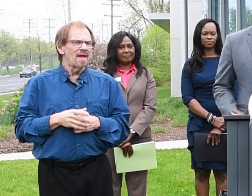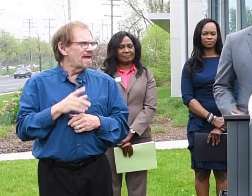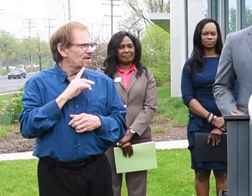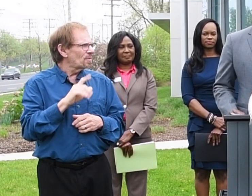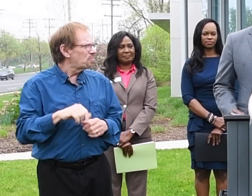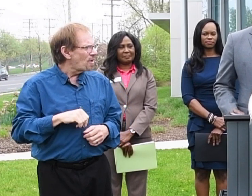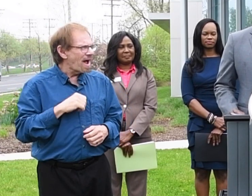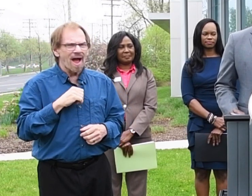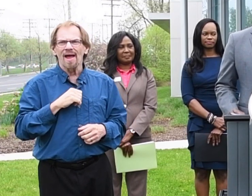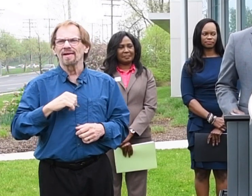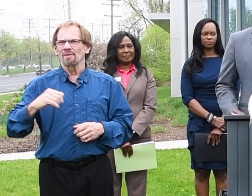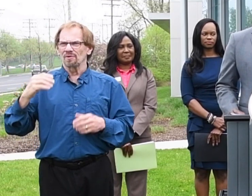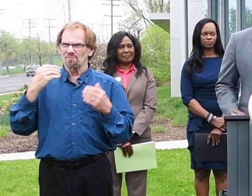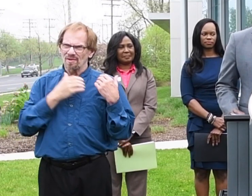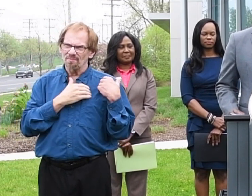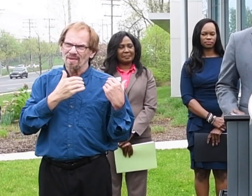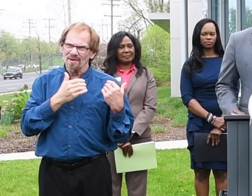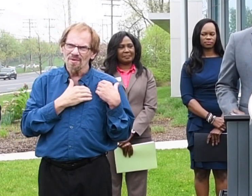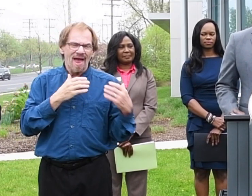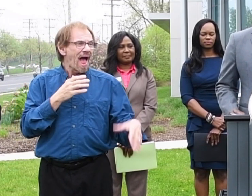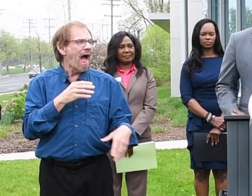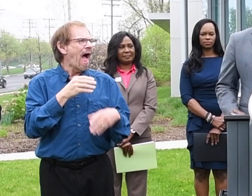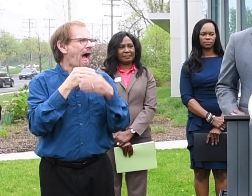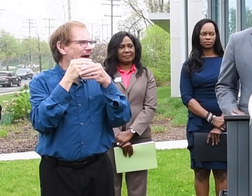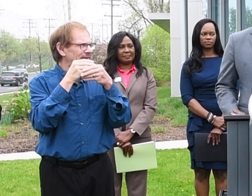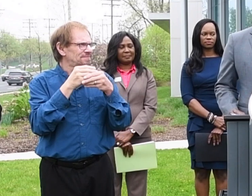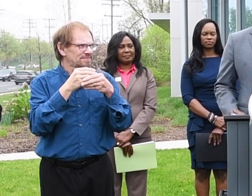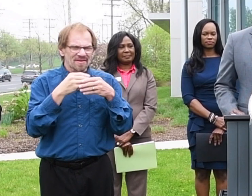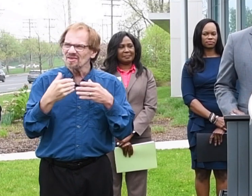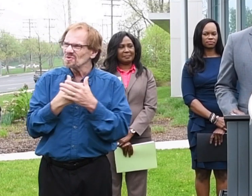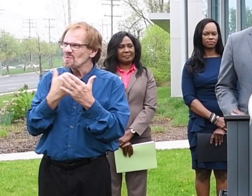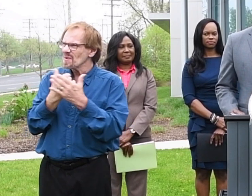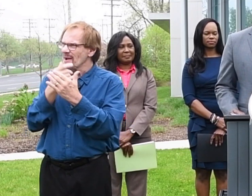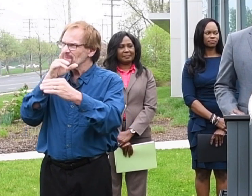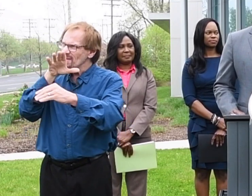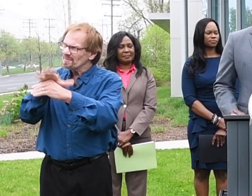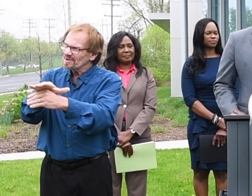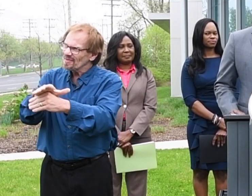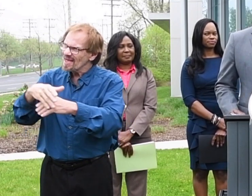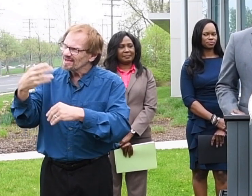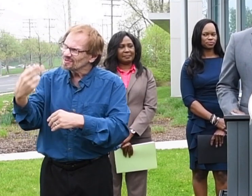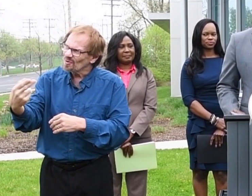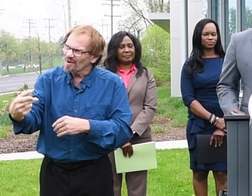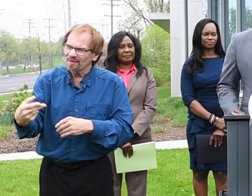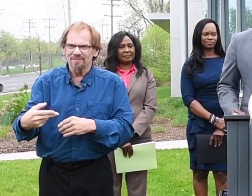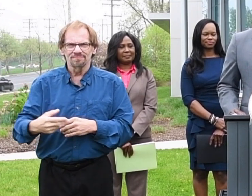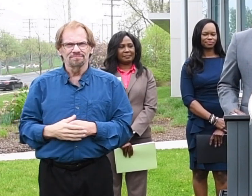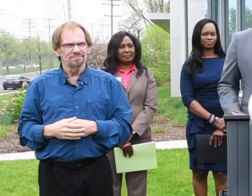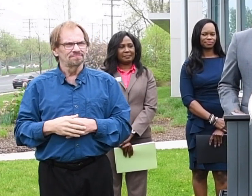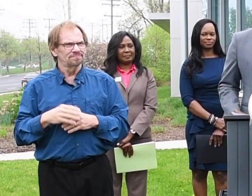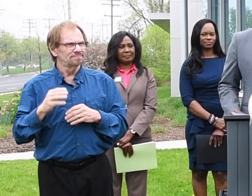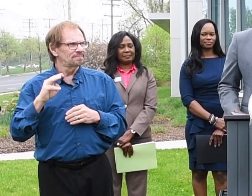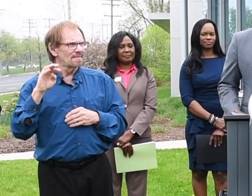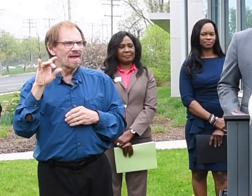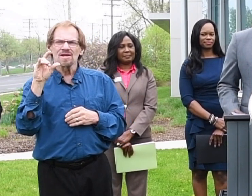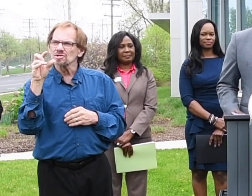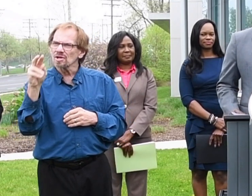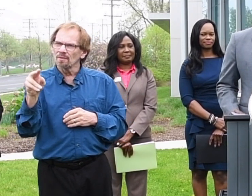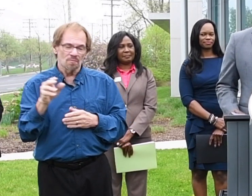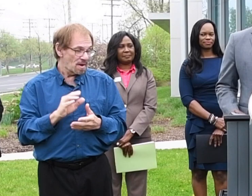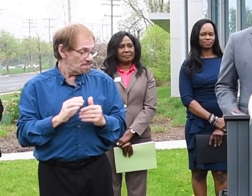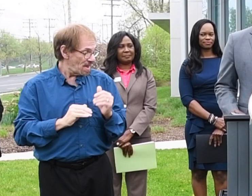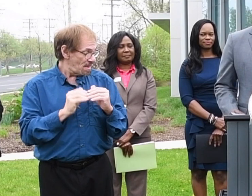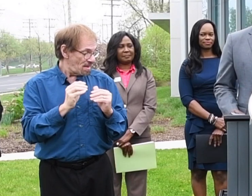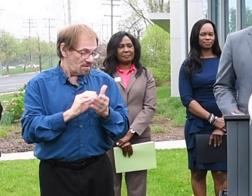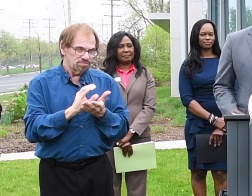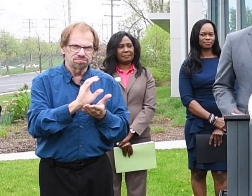today an enhanced commitment for this historic landmark. Building upon our initial investment of